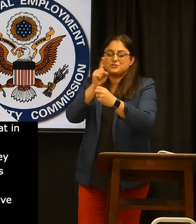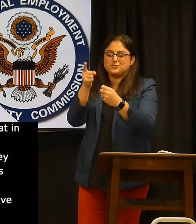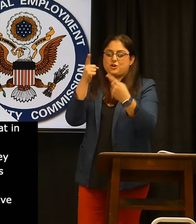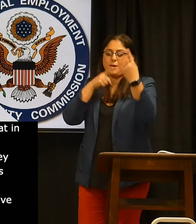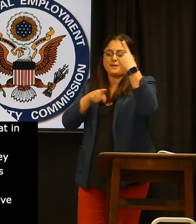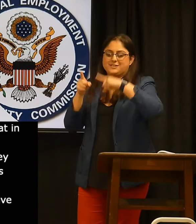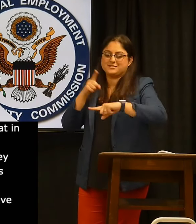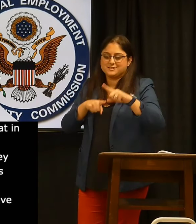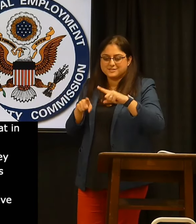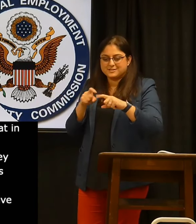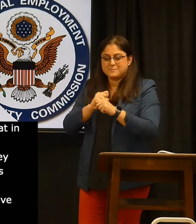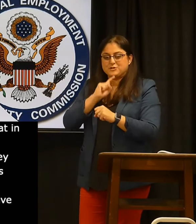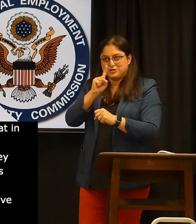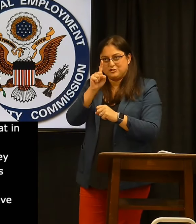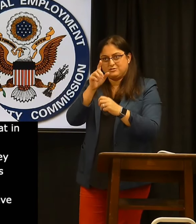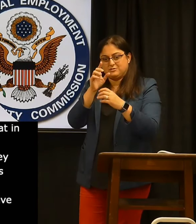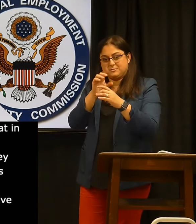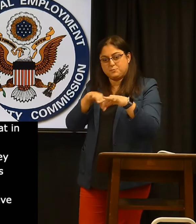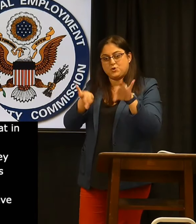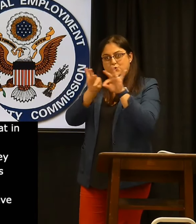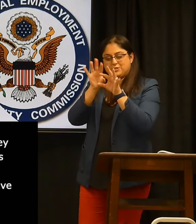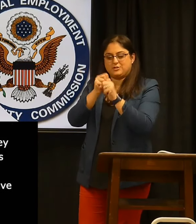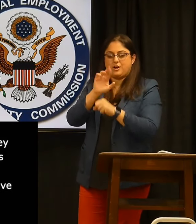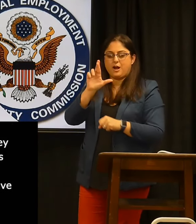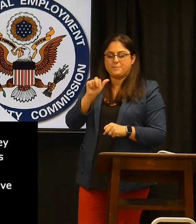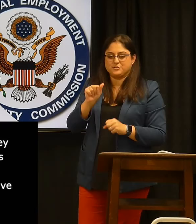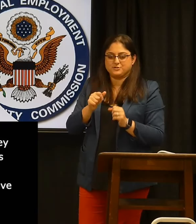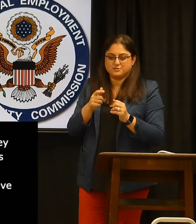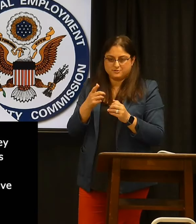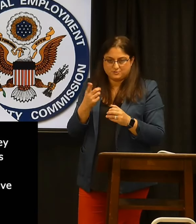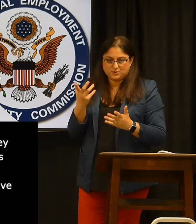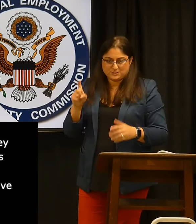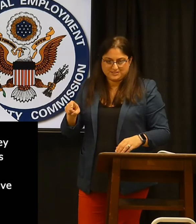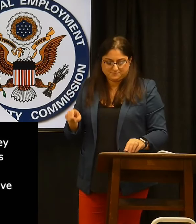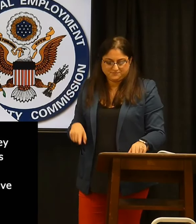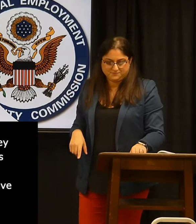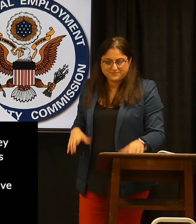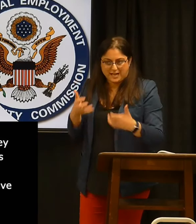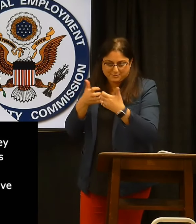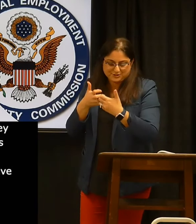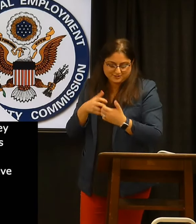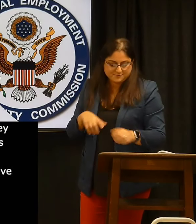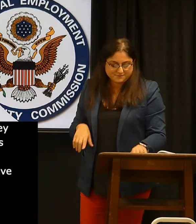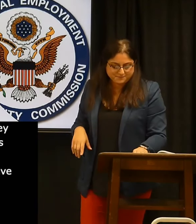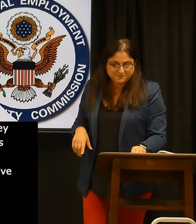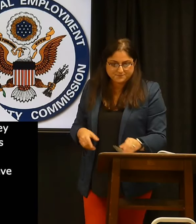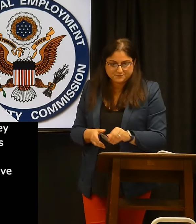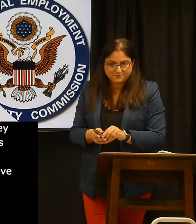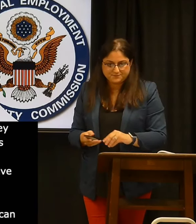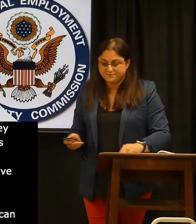maybe. It's sort of a compromise to make sure that you can get the reasonable accommodation that you need.